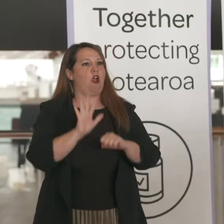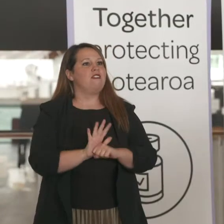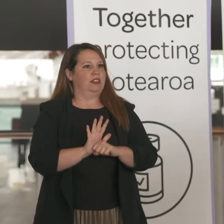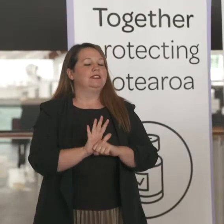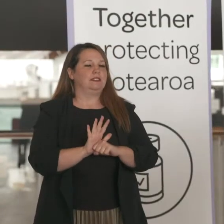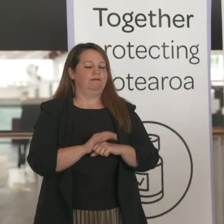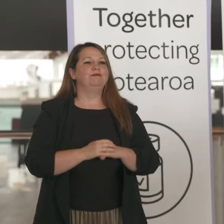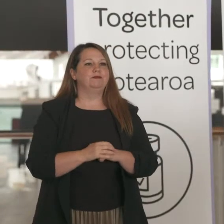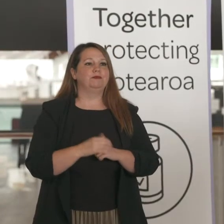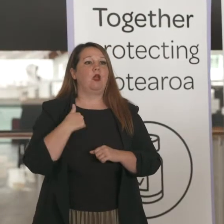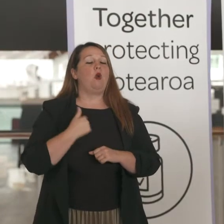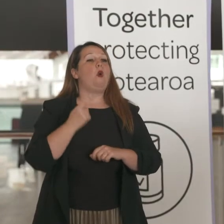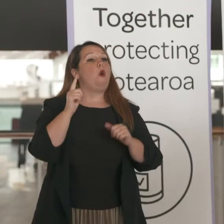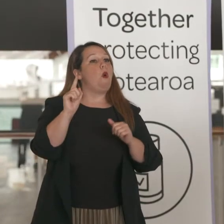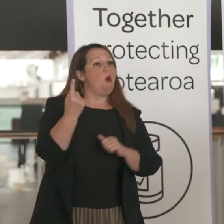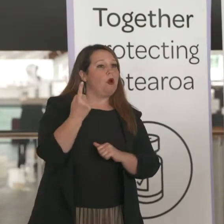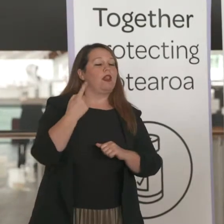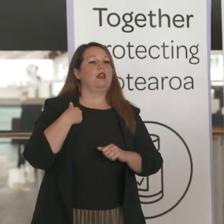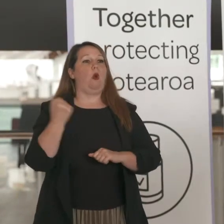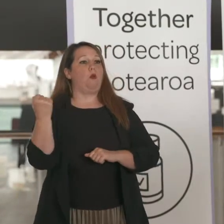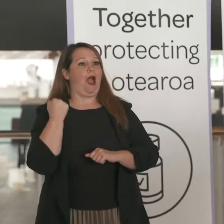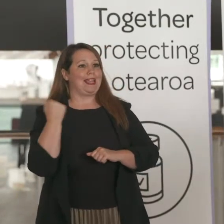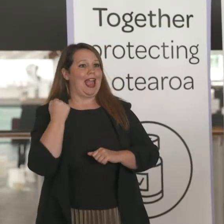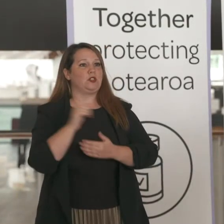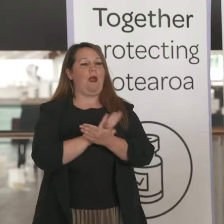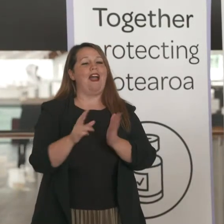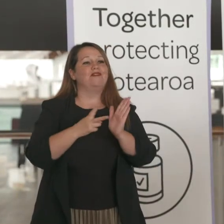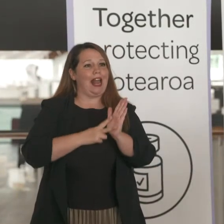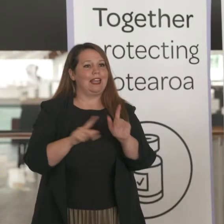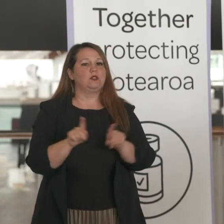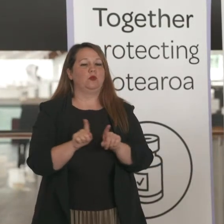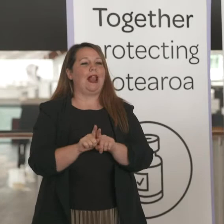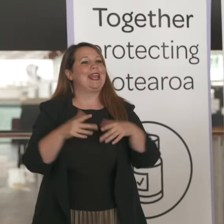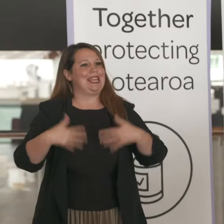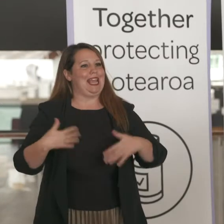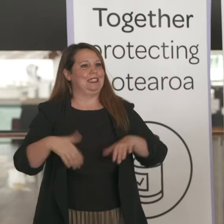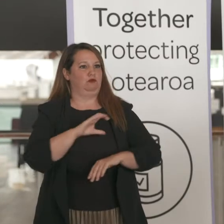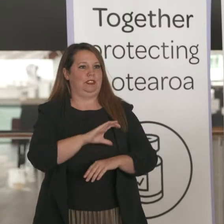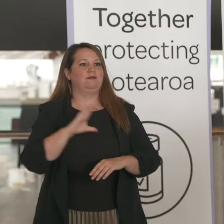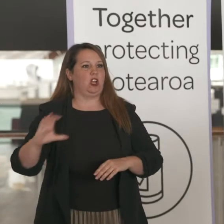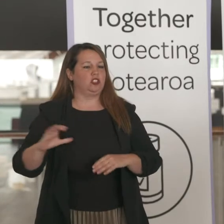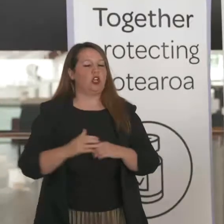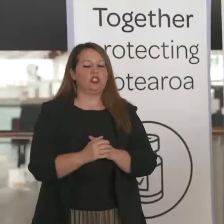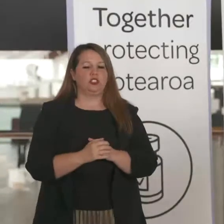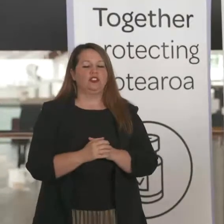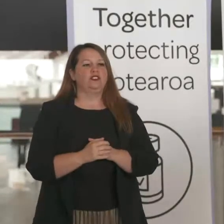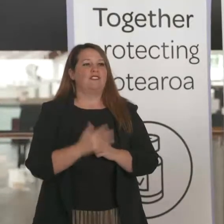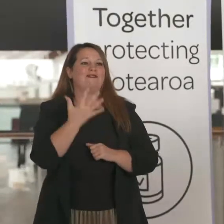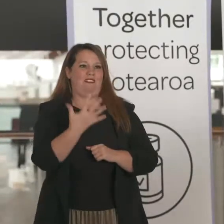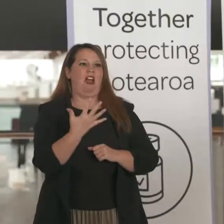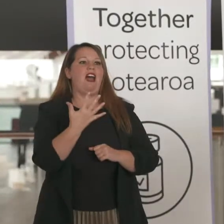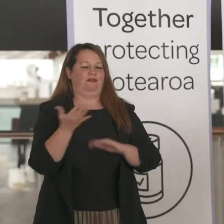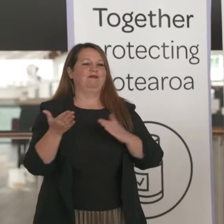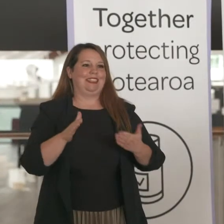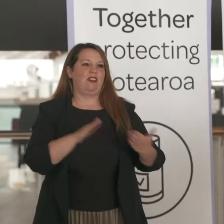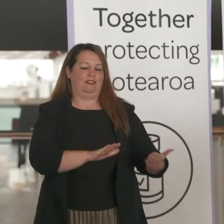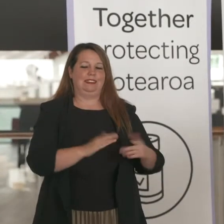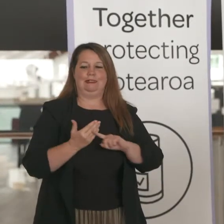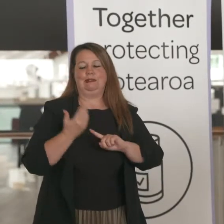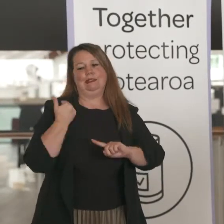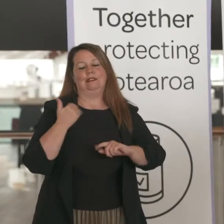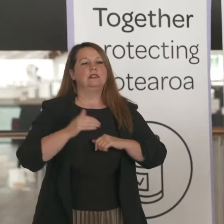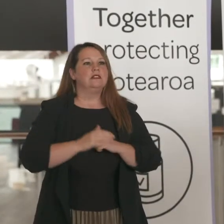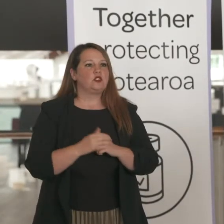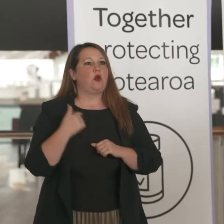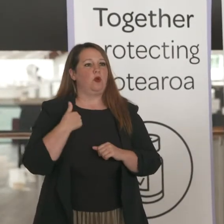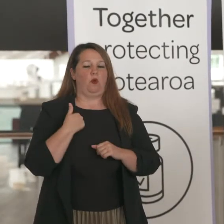Auckland, Waikato, the Hutt Valley and Canterbury. Every death we hear of during the outbreak